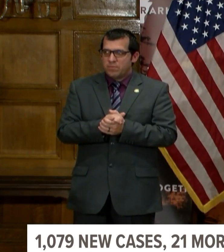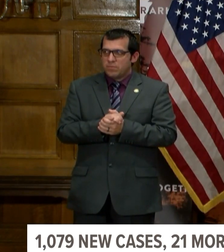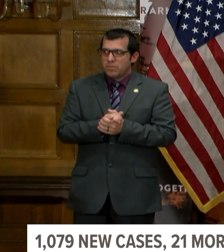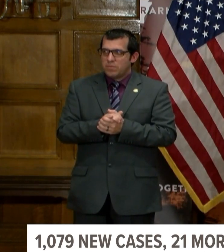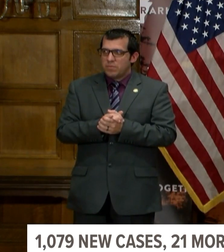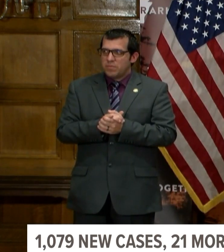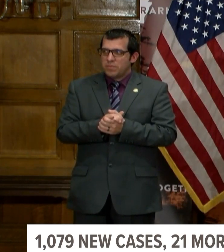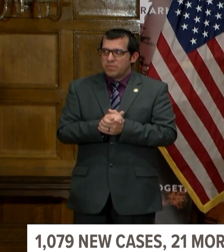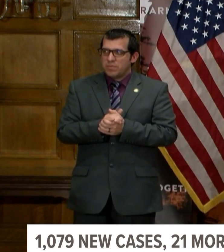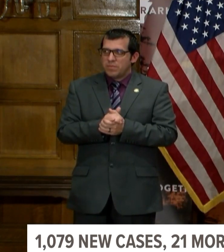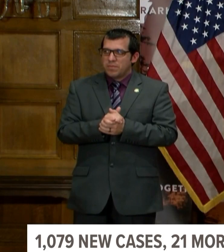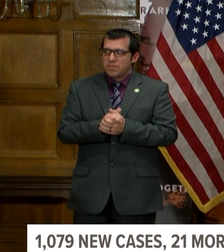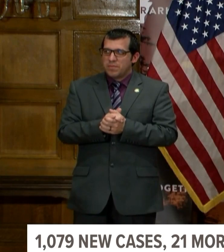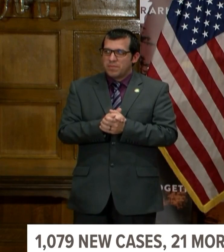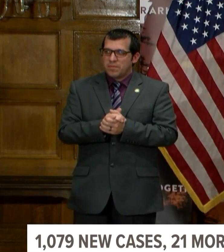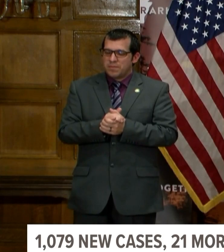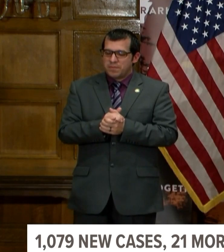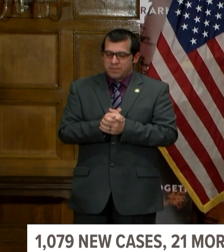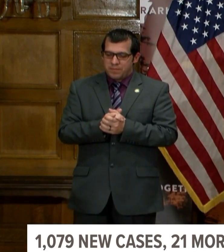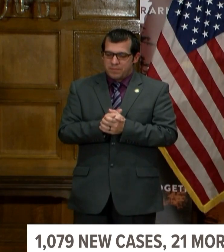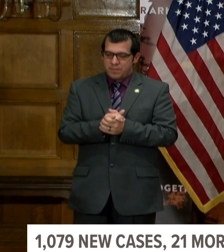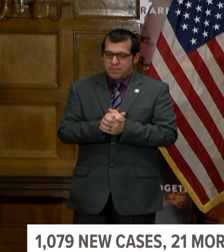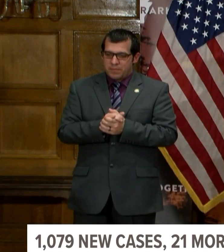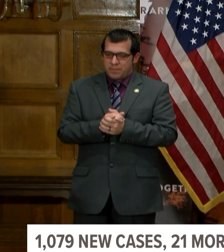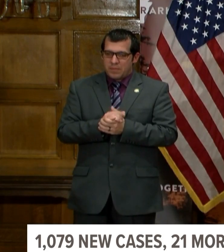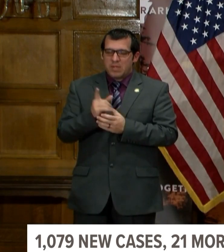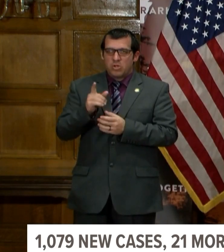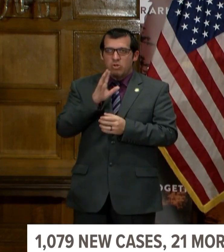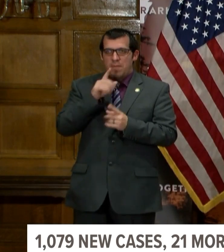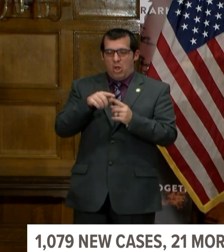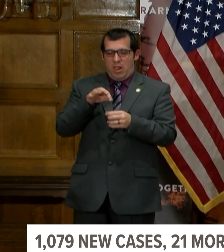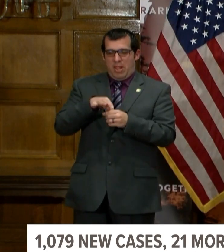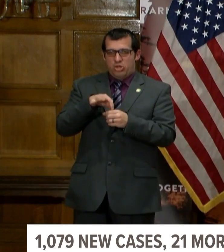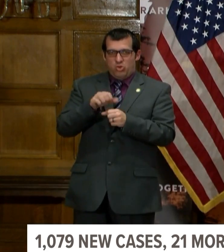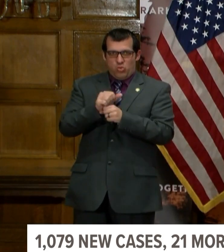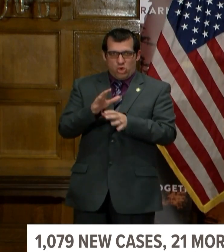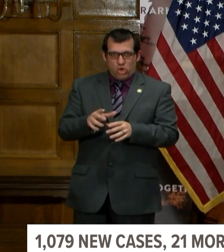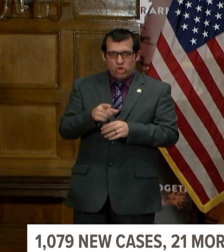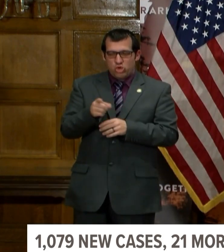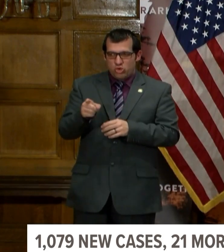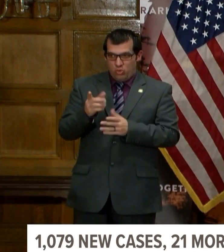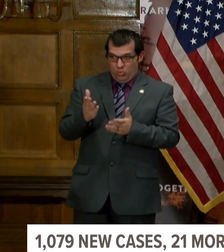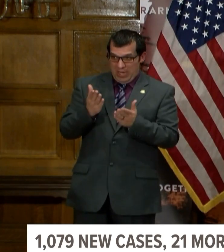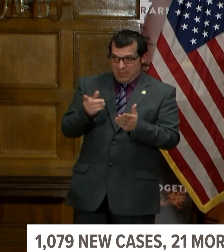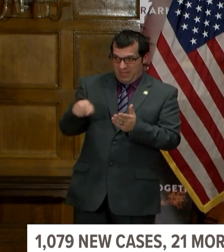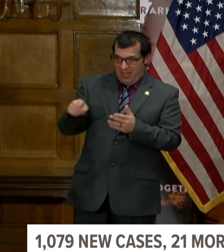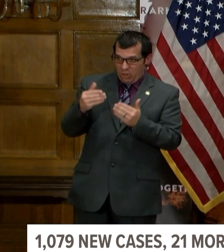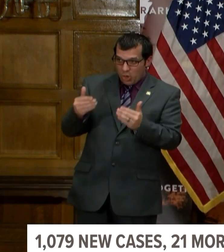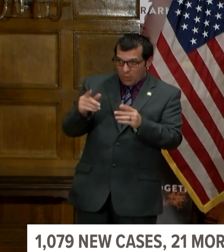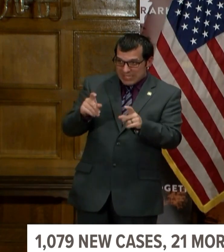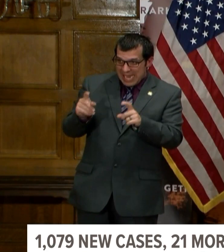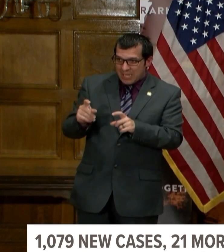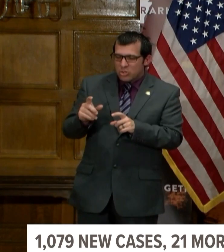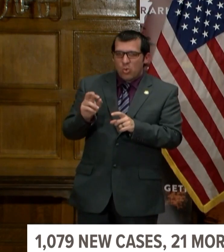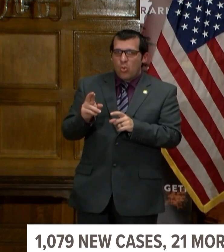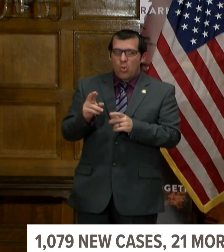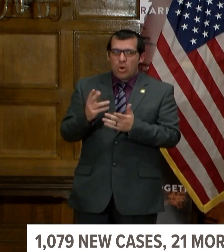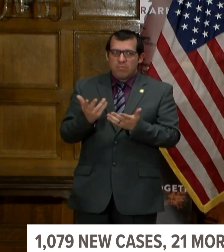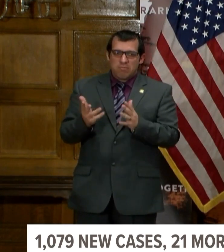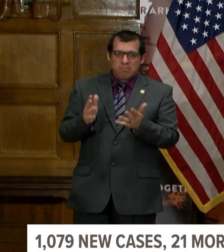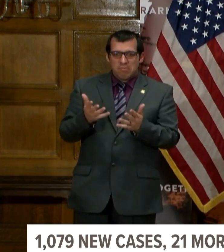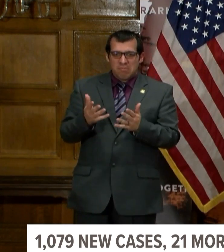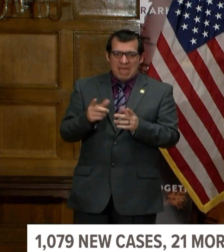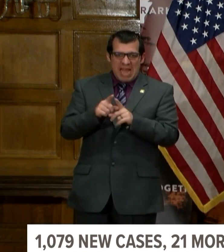For the election workers, are you recommending that they get tested before the election, or is that just kind of on